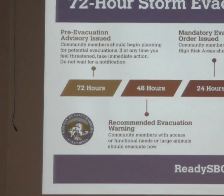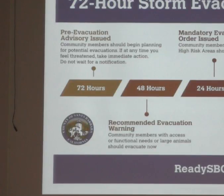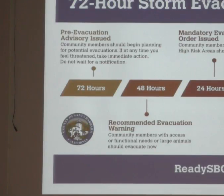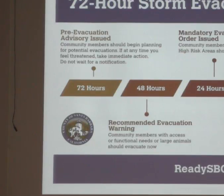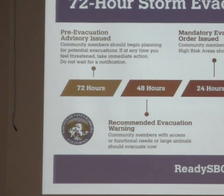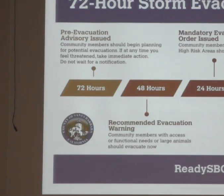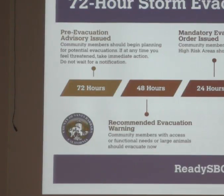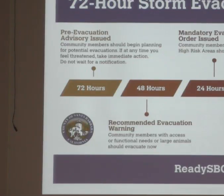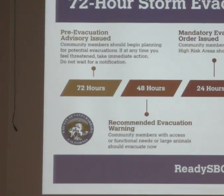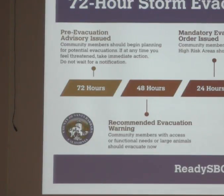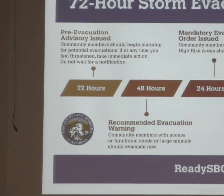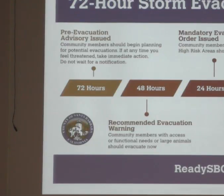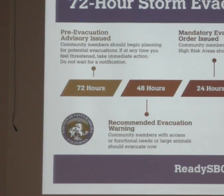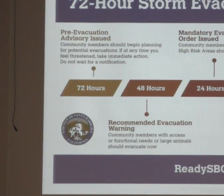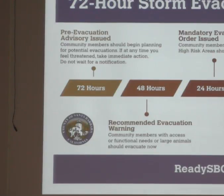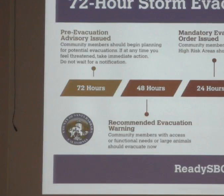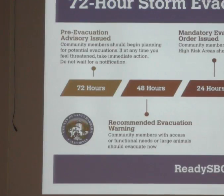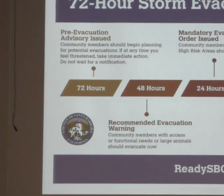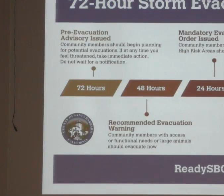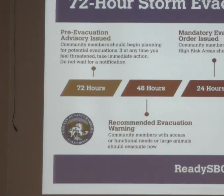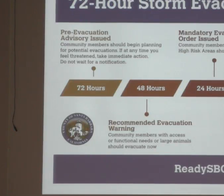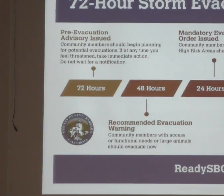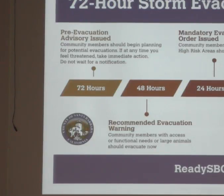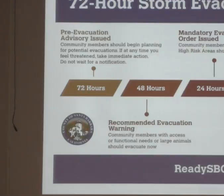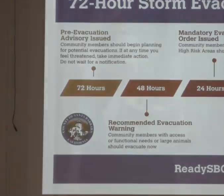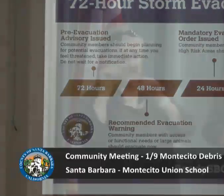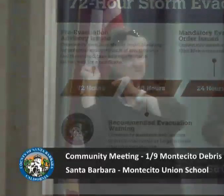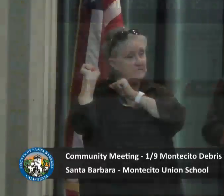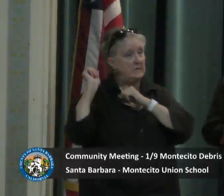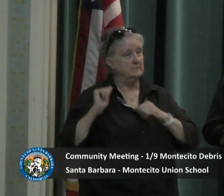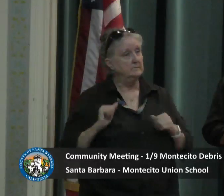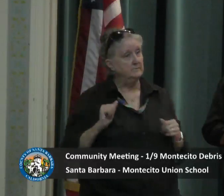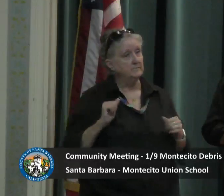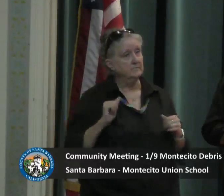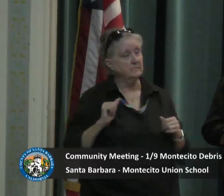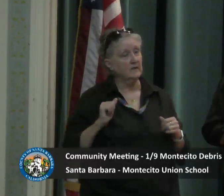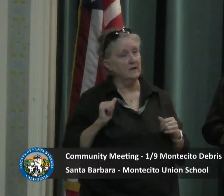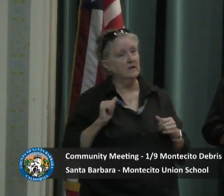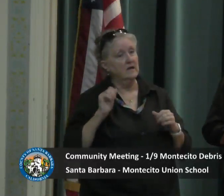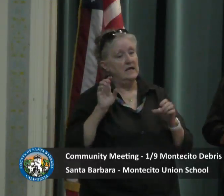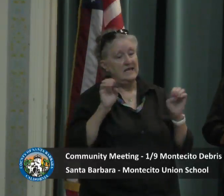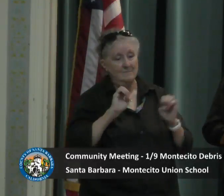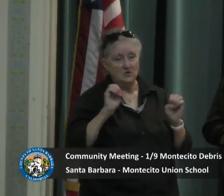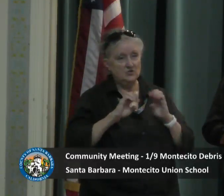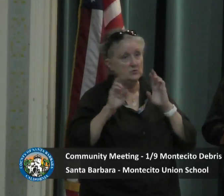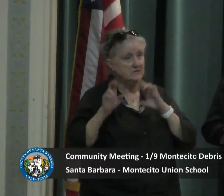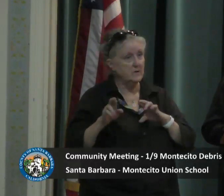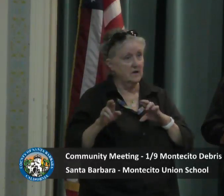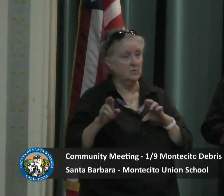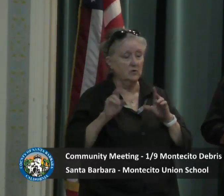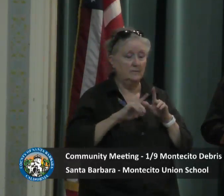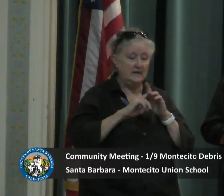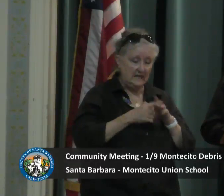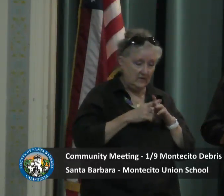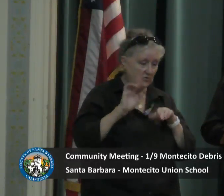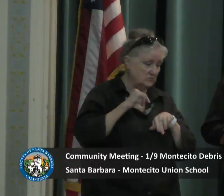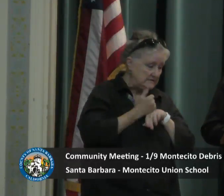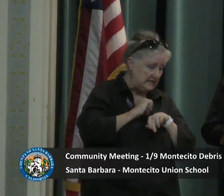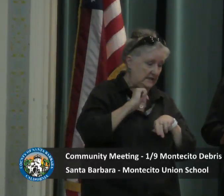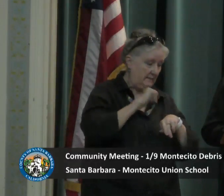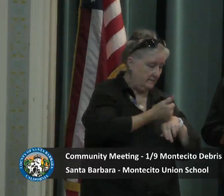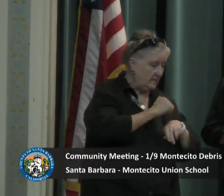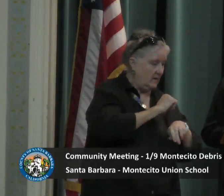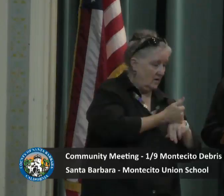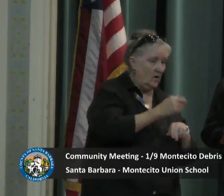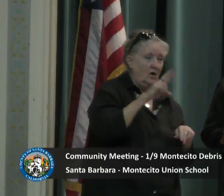This is when it's time for you and your family to leave. Emergency responders will begin to pre-stage resources